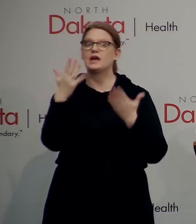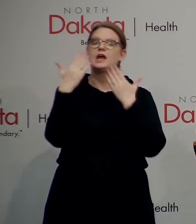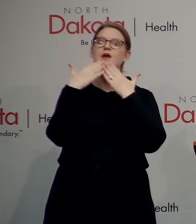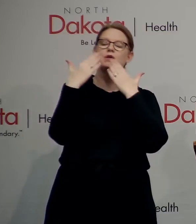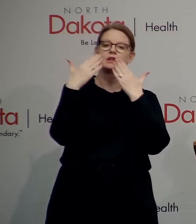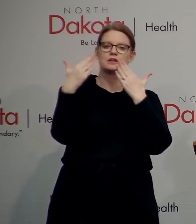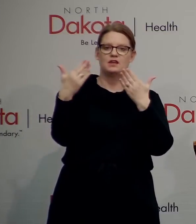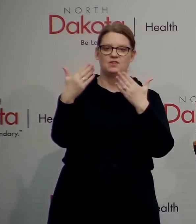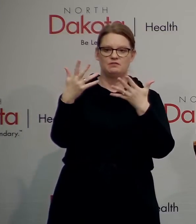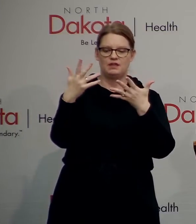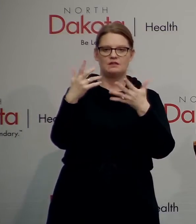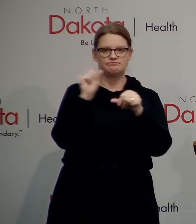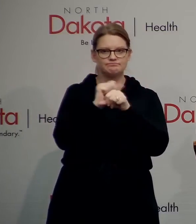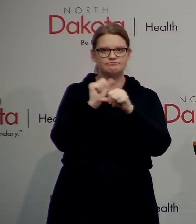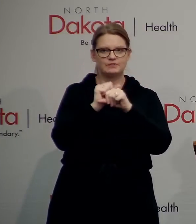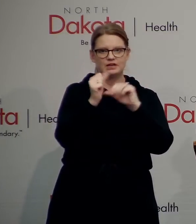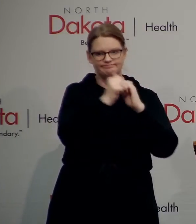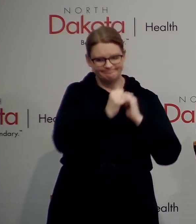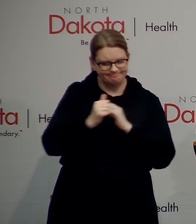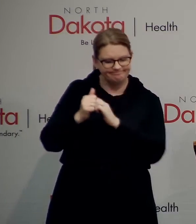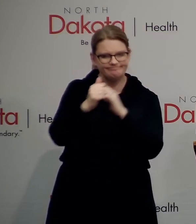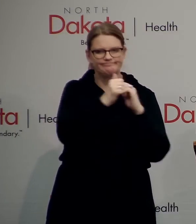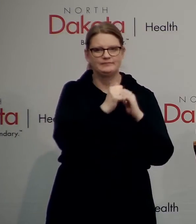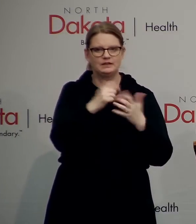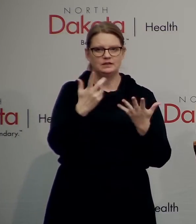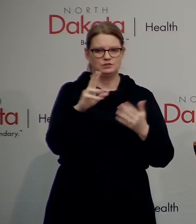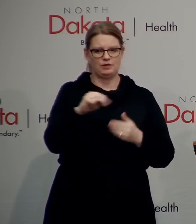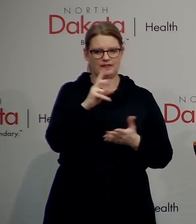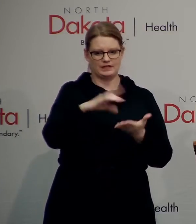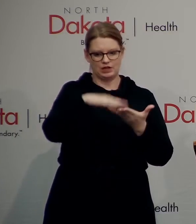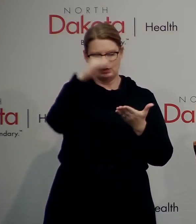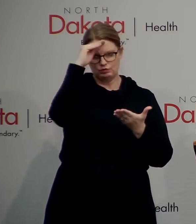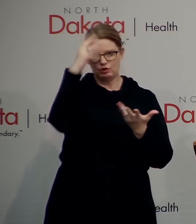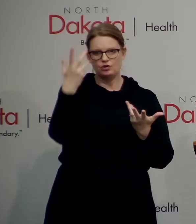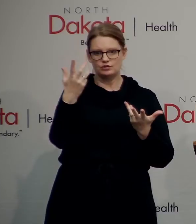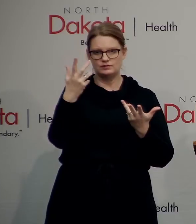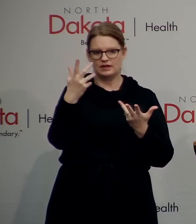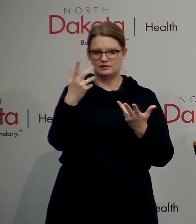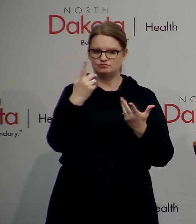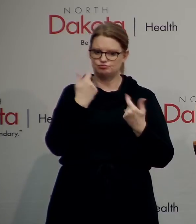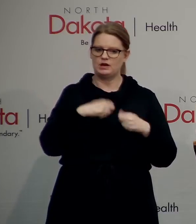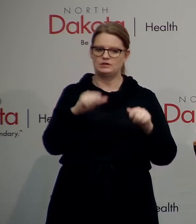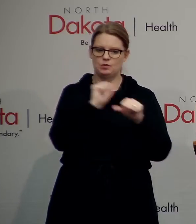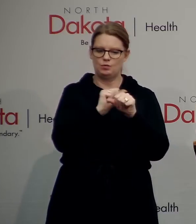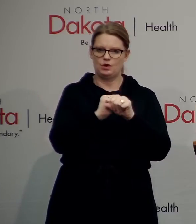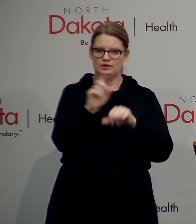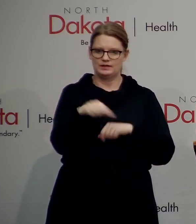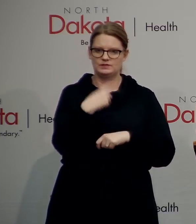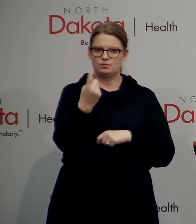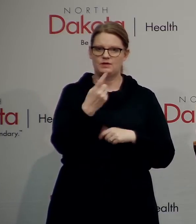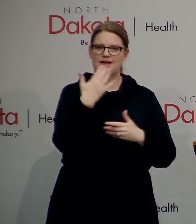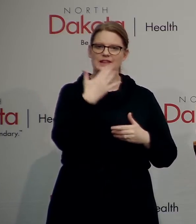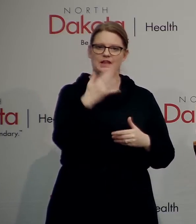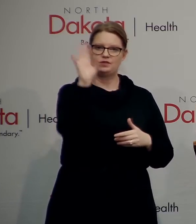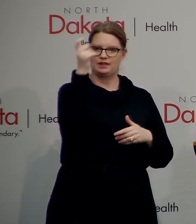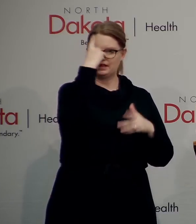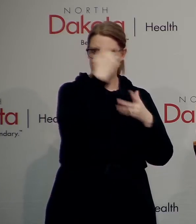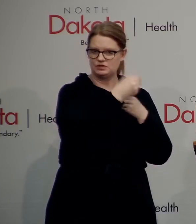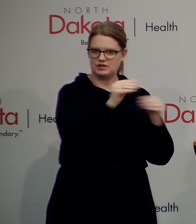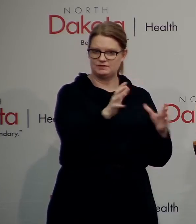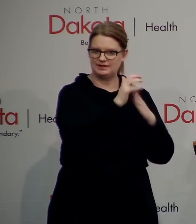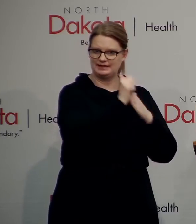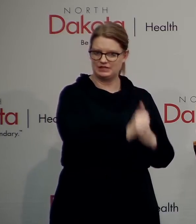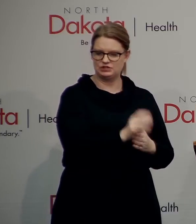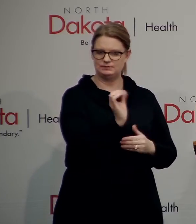that collaborative nature that North Dakota has learned to and has historically worked as one. Thank you to the Governor's Office for the leadership on